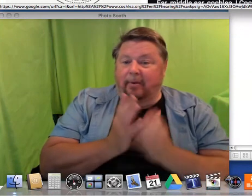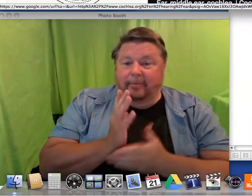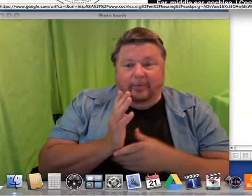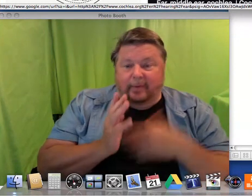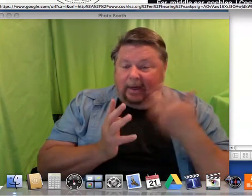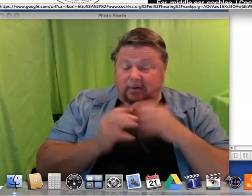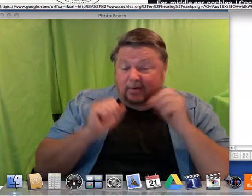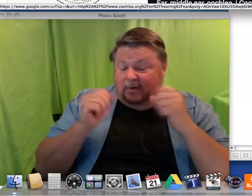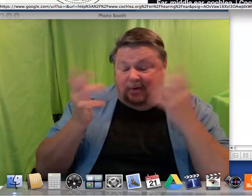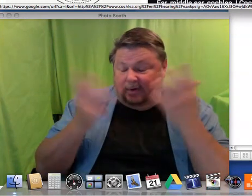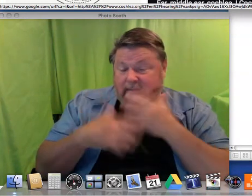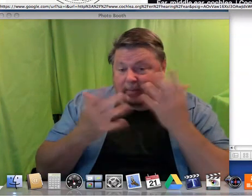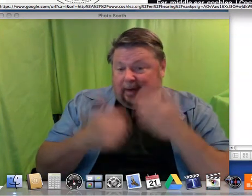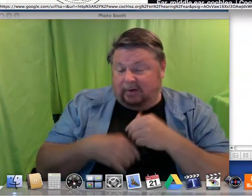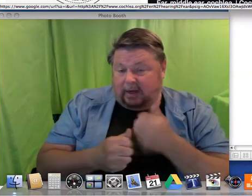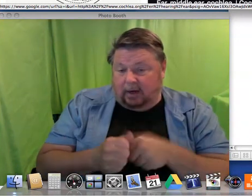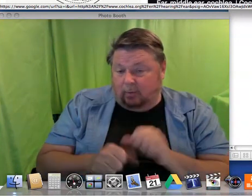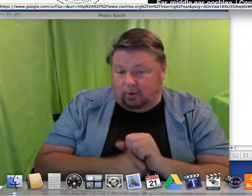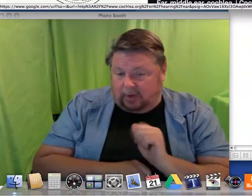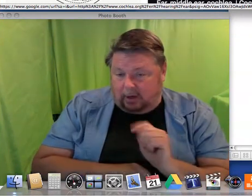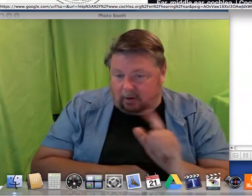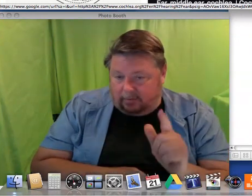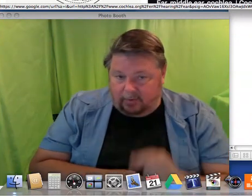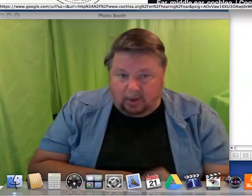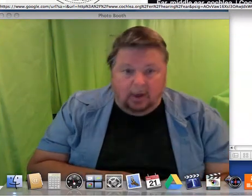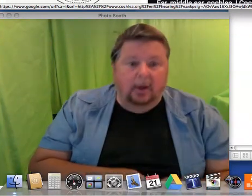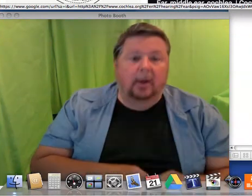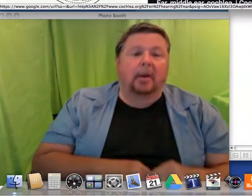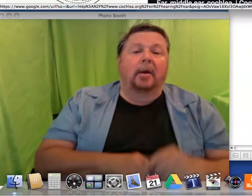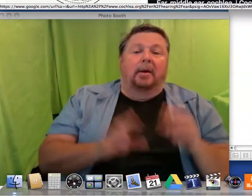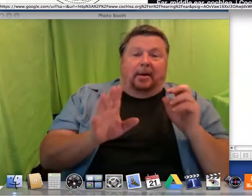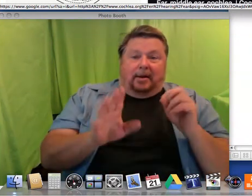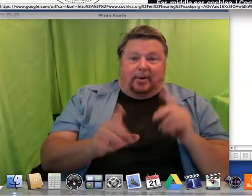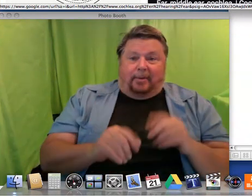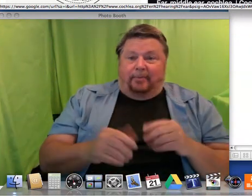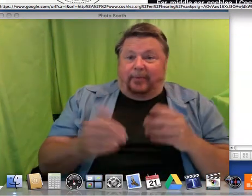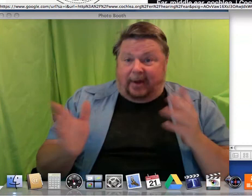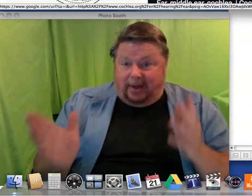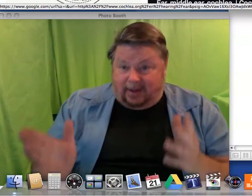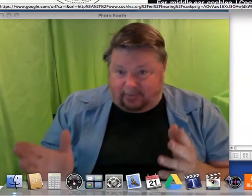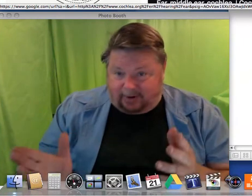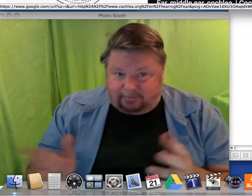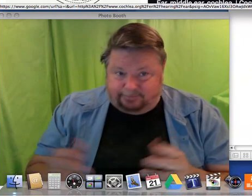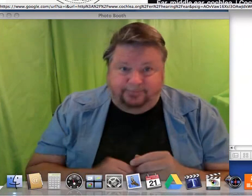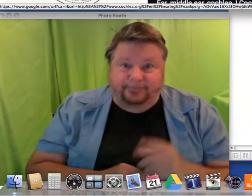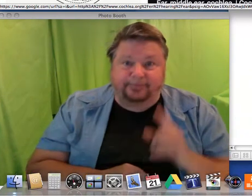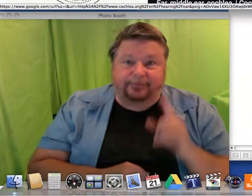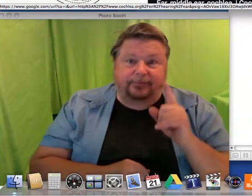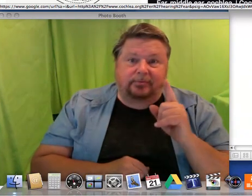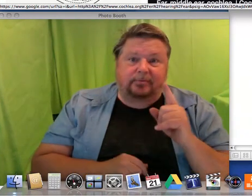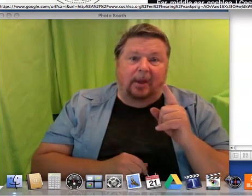Um, it's amazing that it works at all. Okay, there we go.